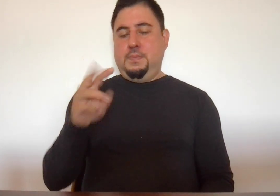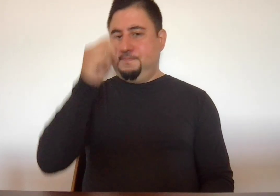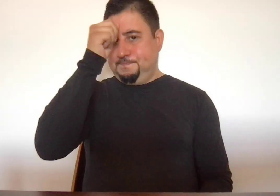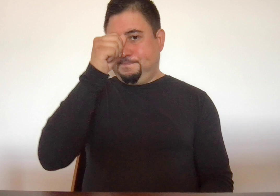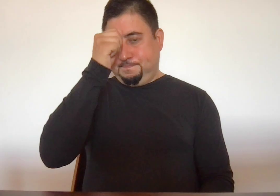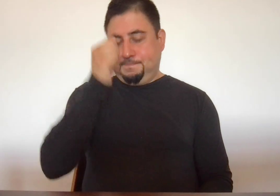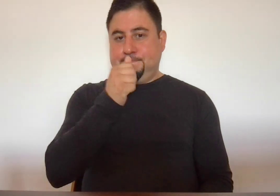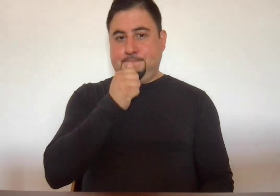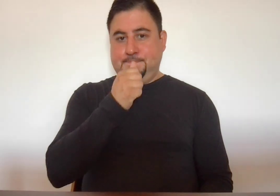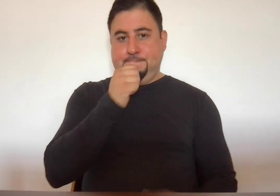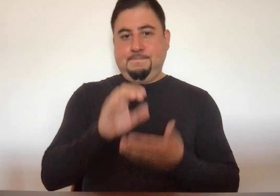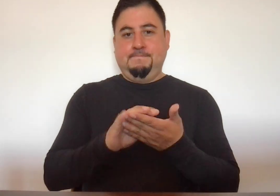O Lord.